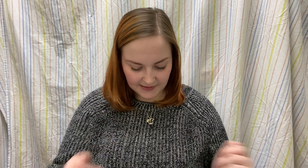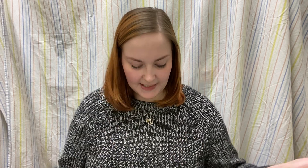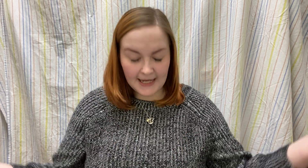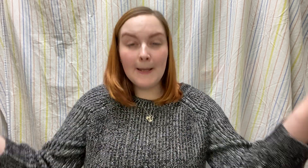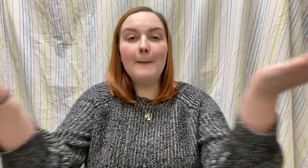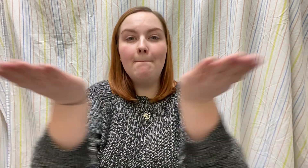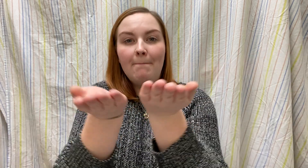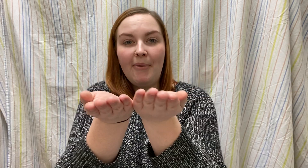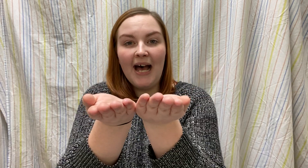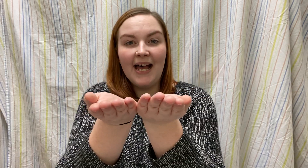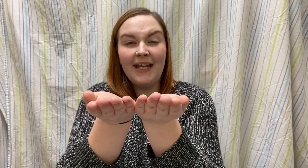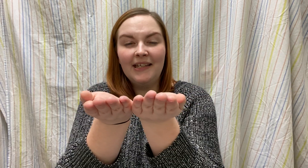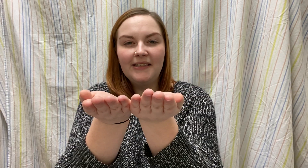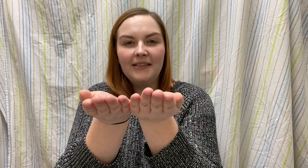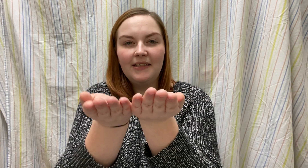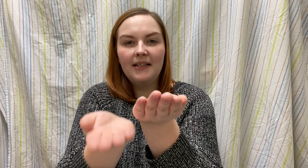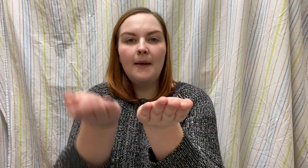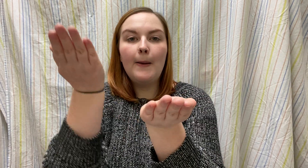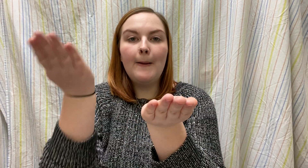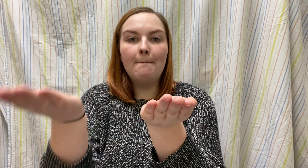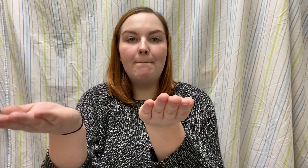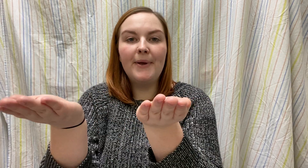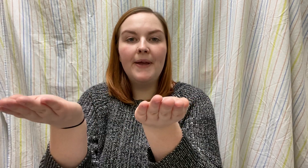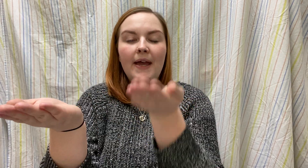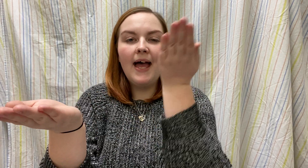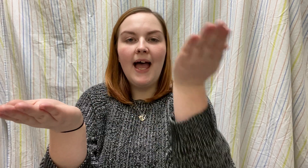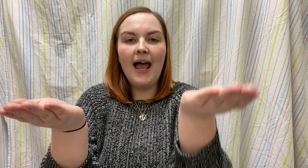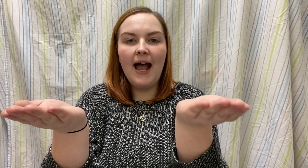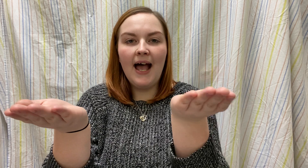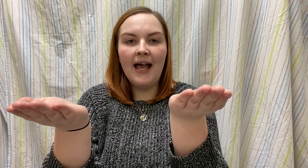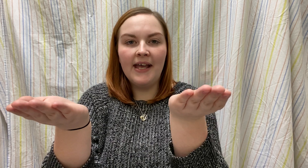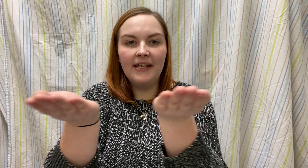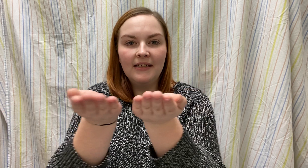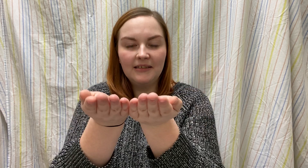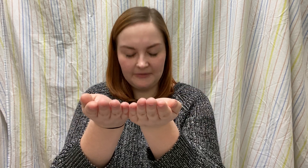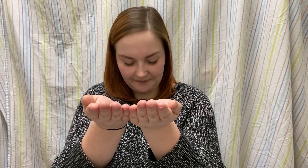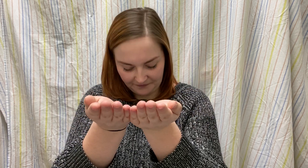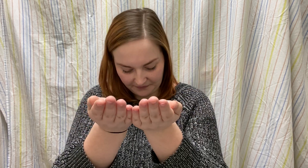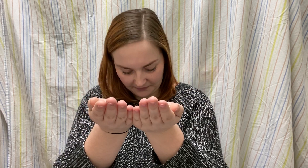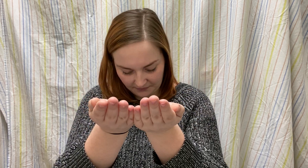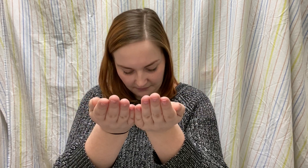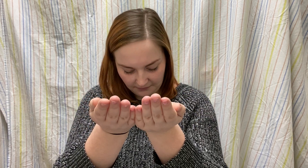Say buy. B. I.